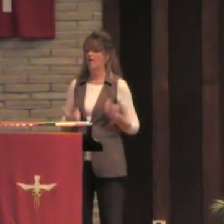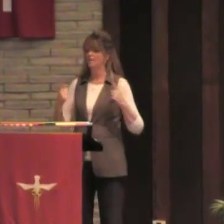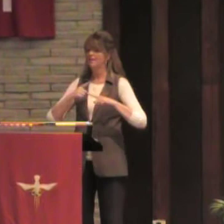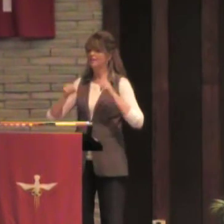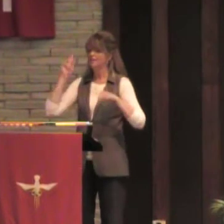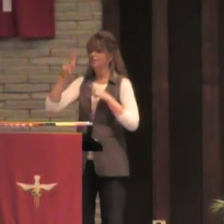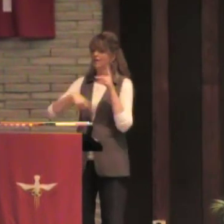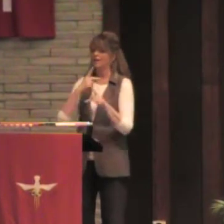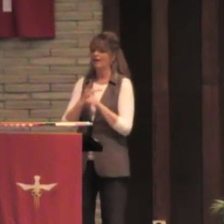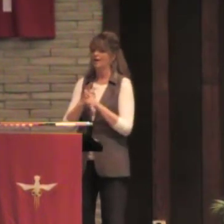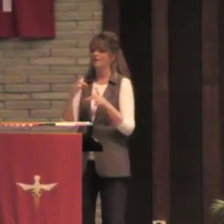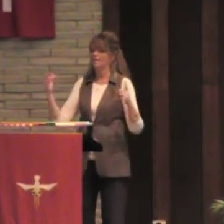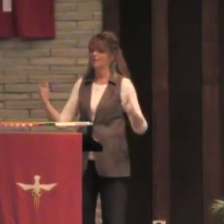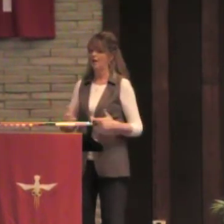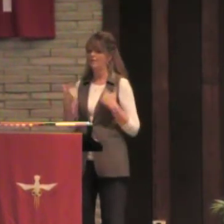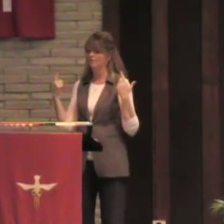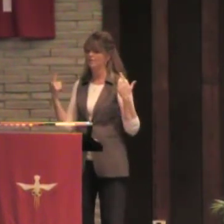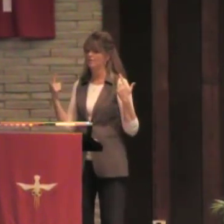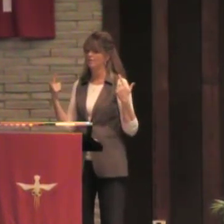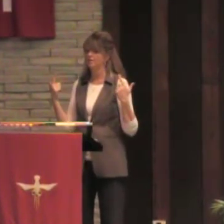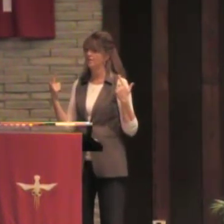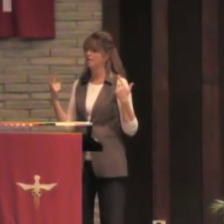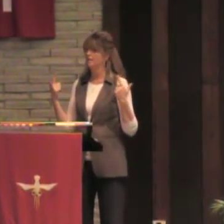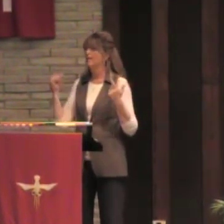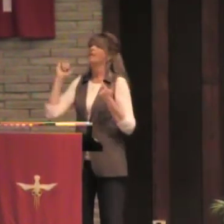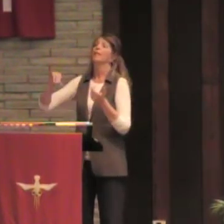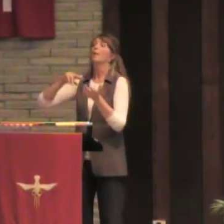children and with everyone else that's in your life.